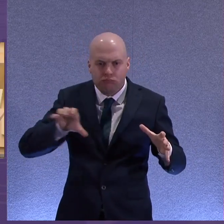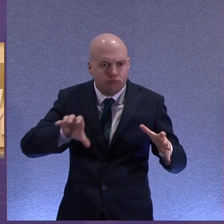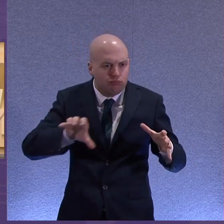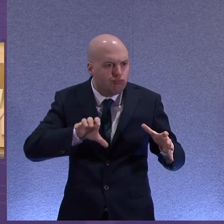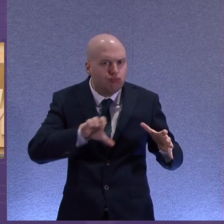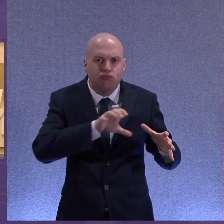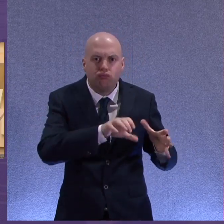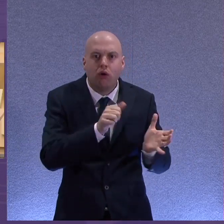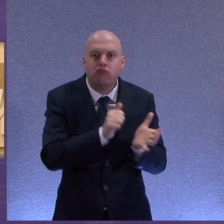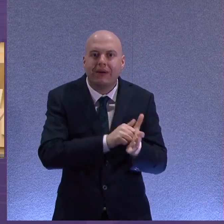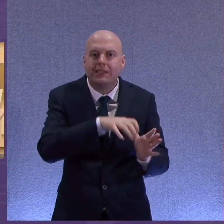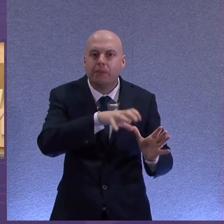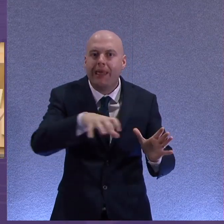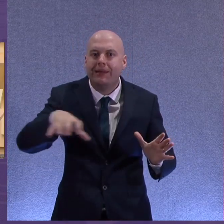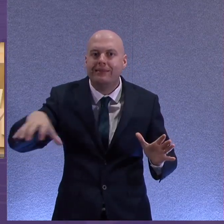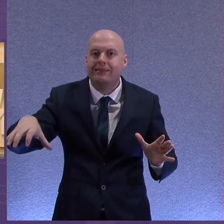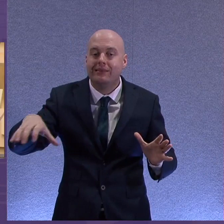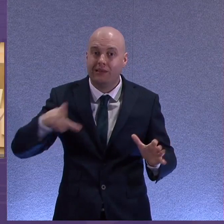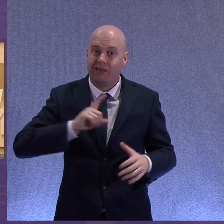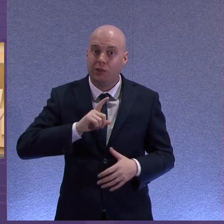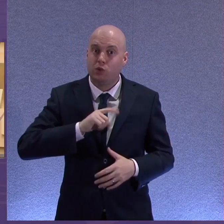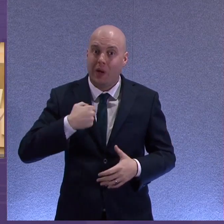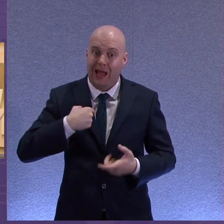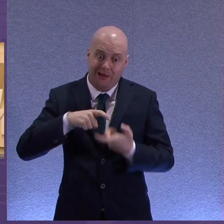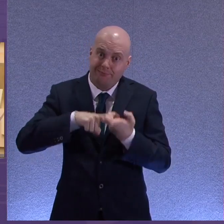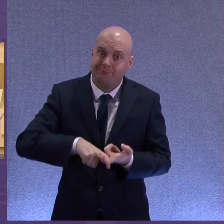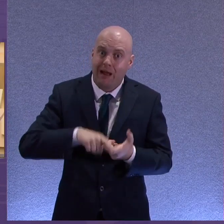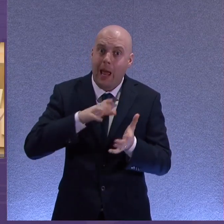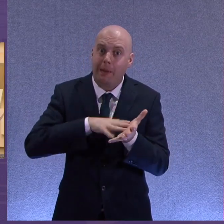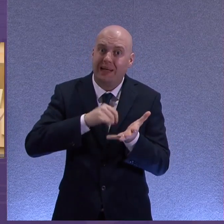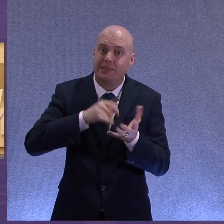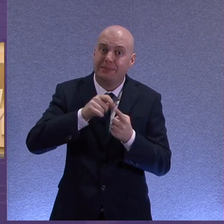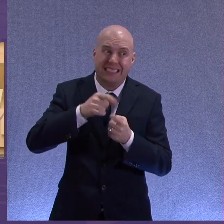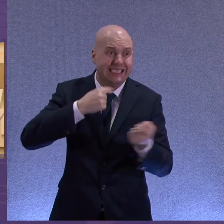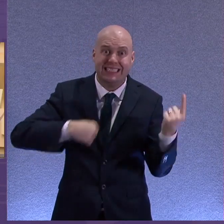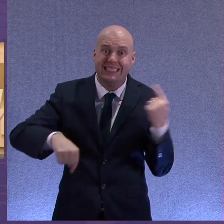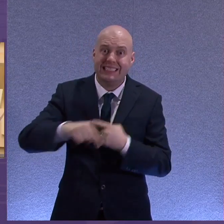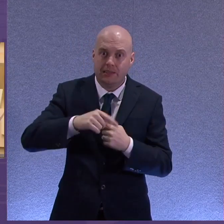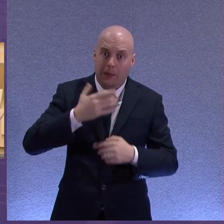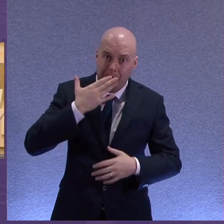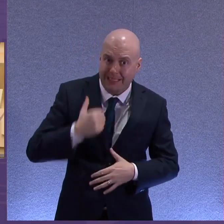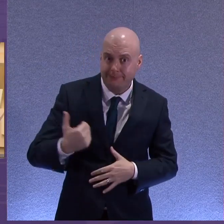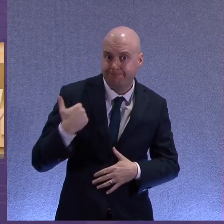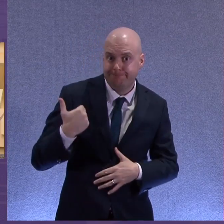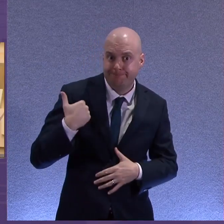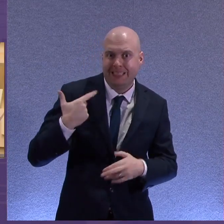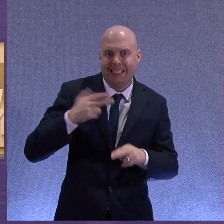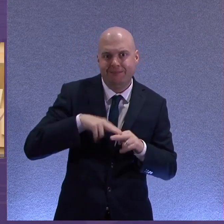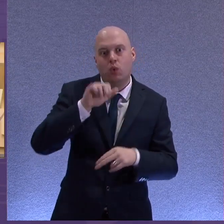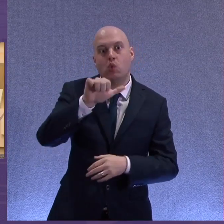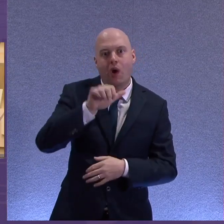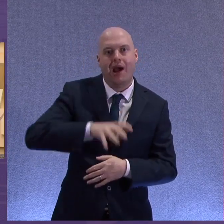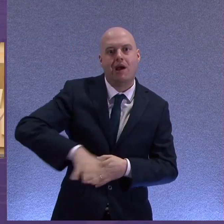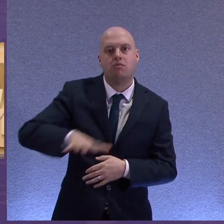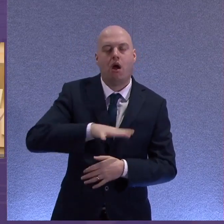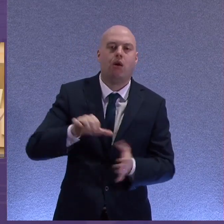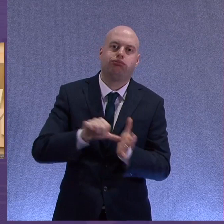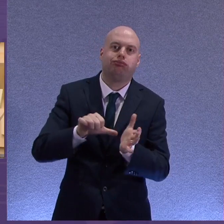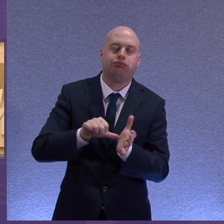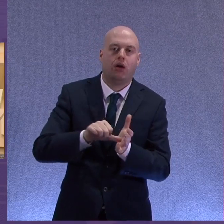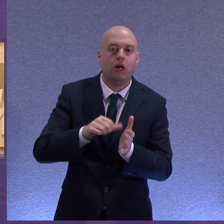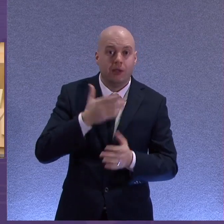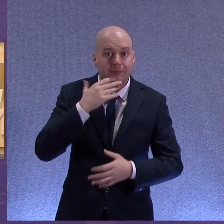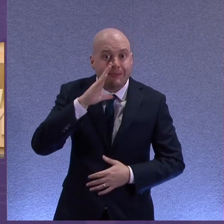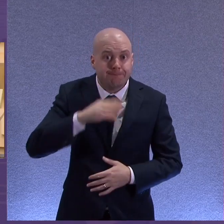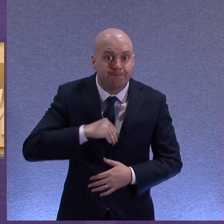to tell us if they are feeling or hearing problems with that. And lastly, on the self-employment point,